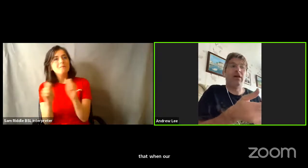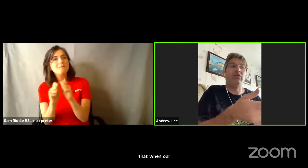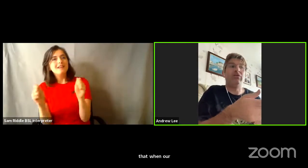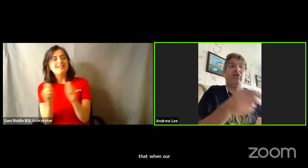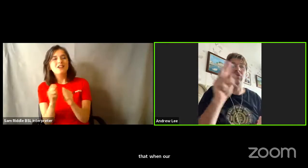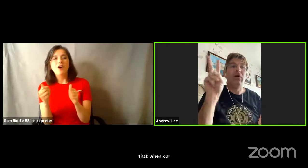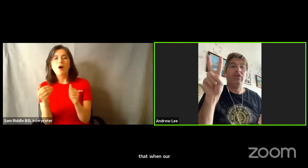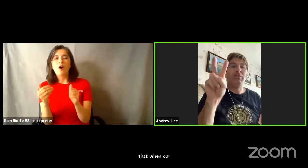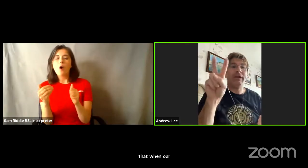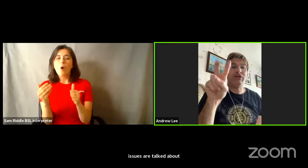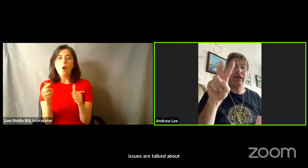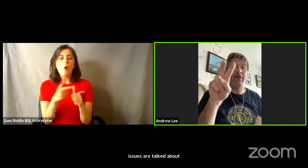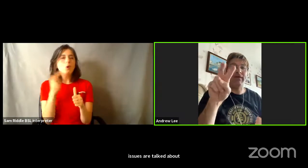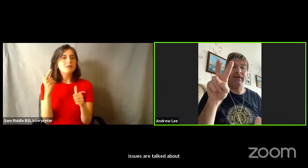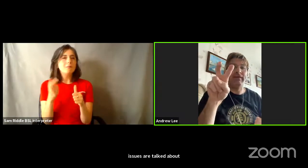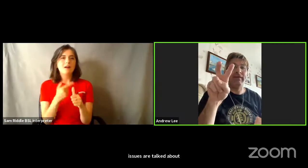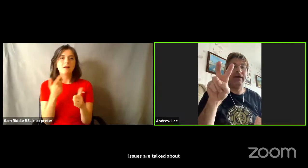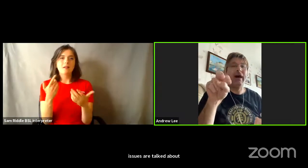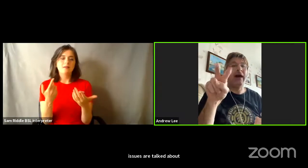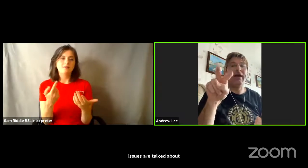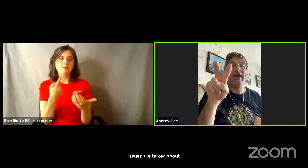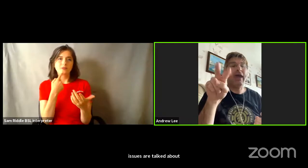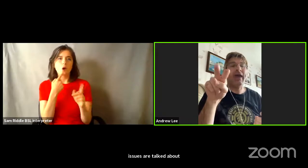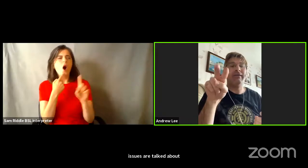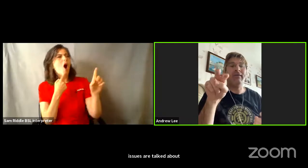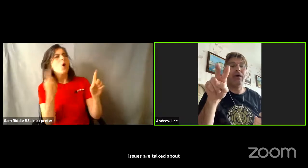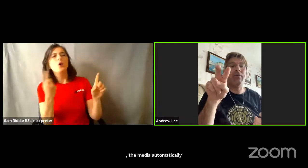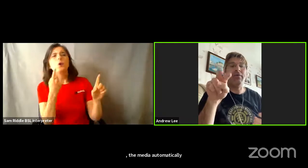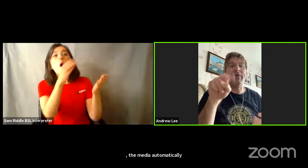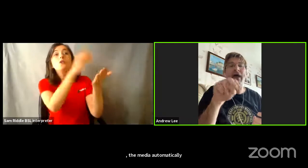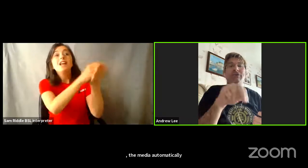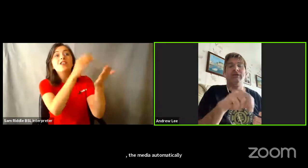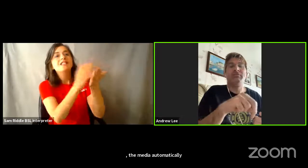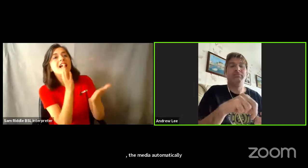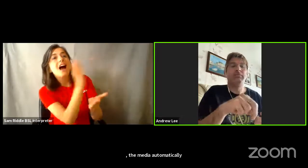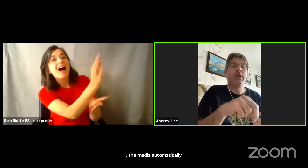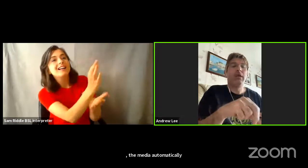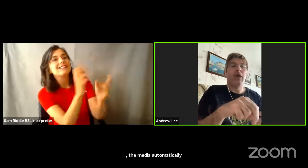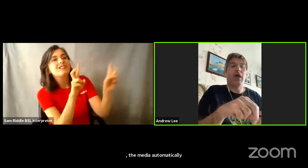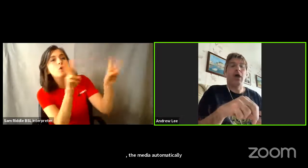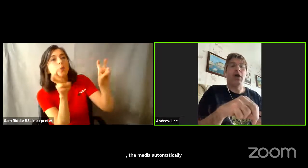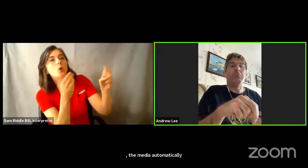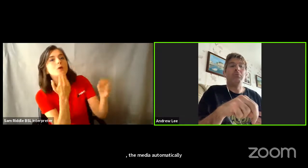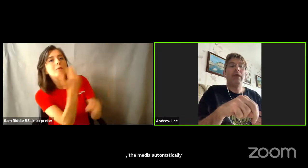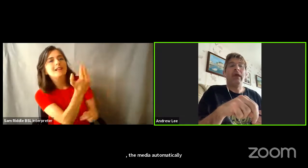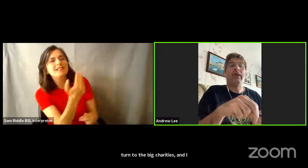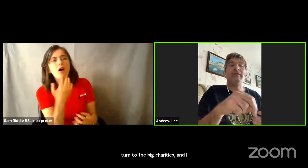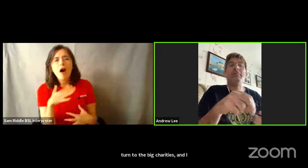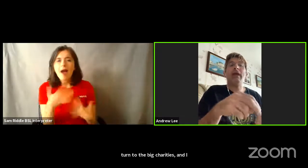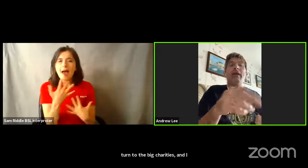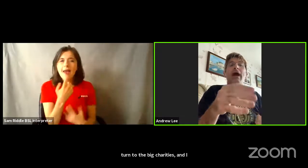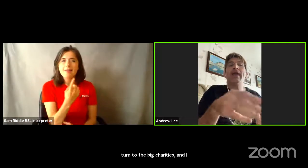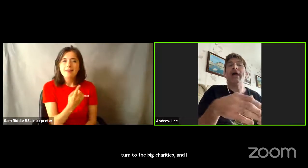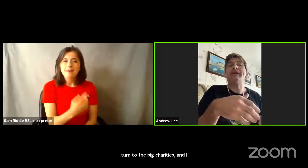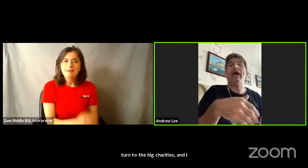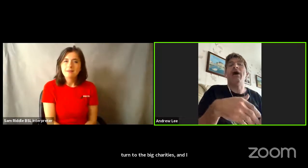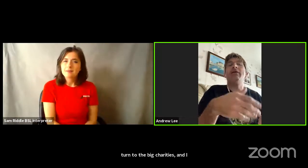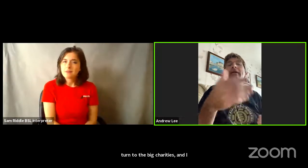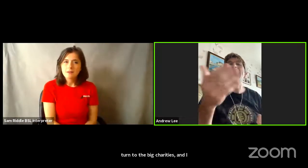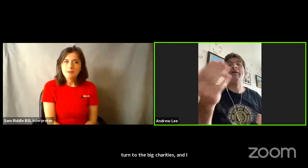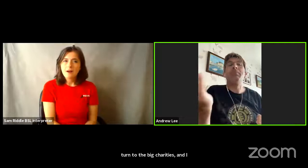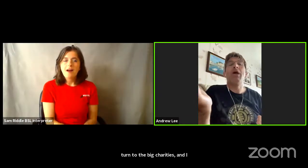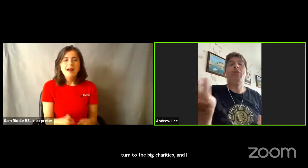automatically turn to the big charities, and I hate that with a passion. It's a bit like